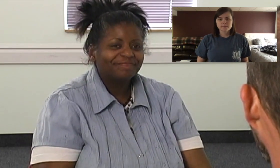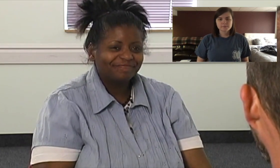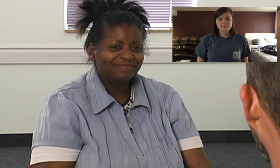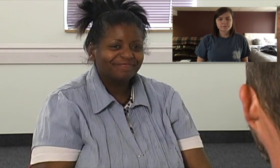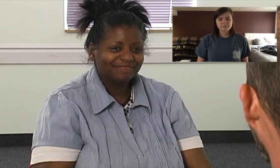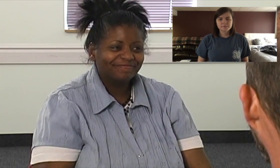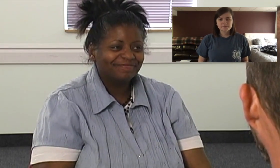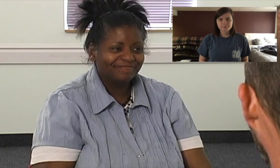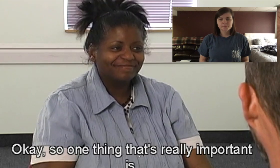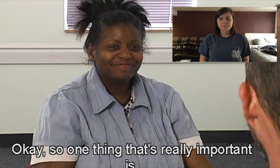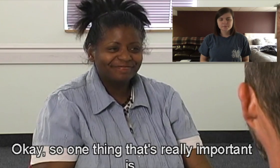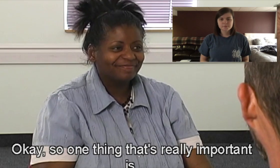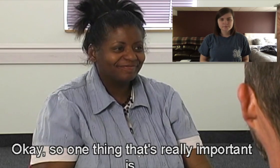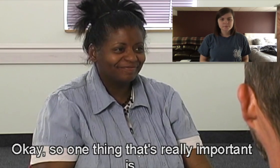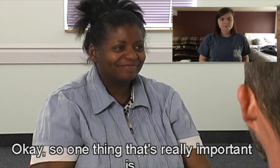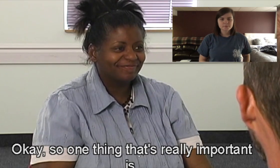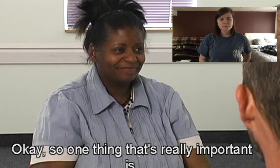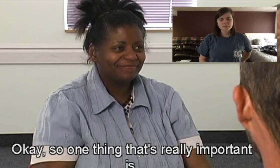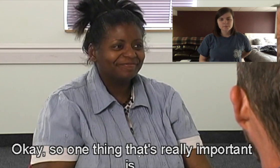department.